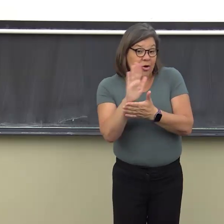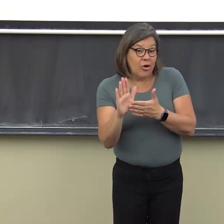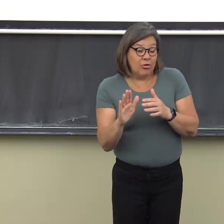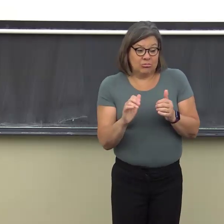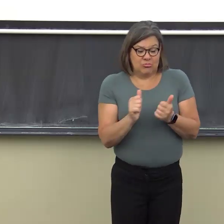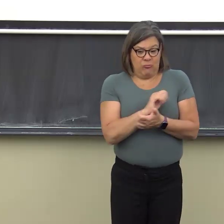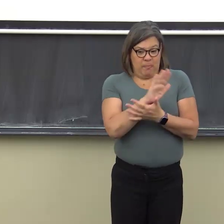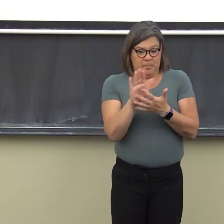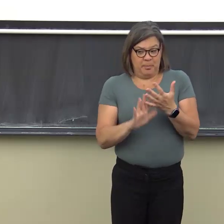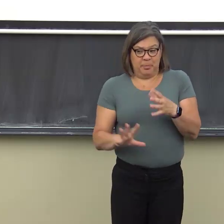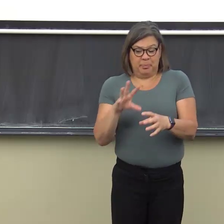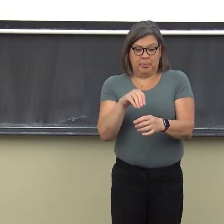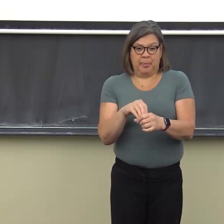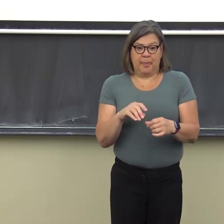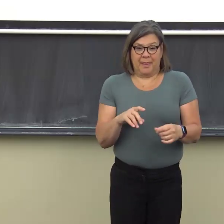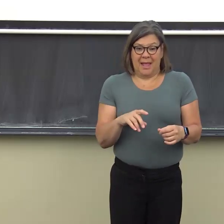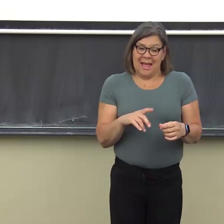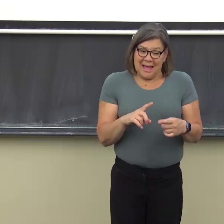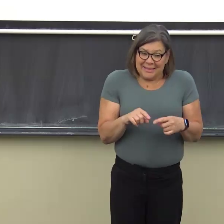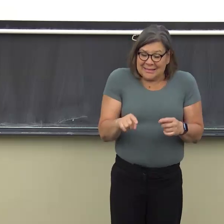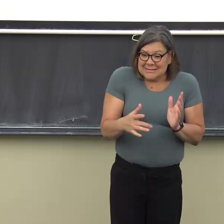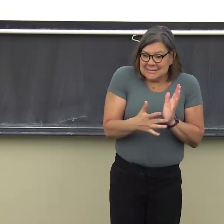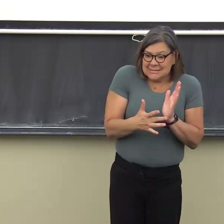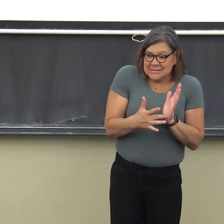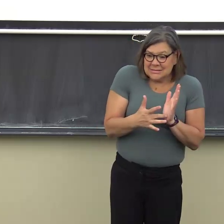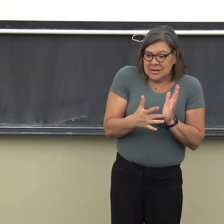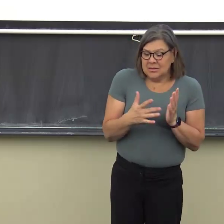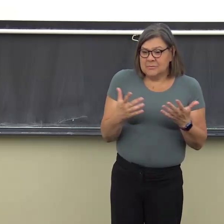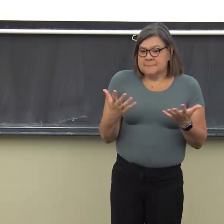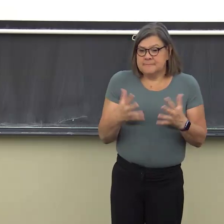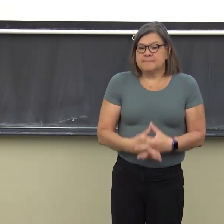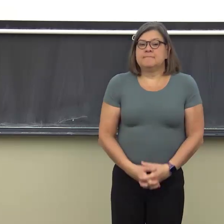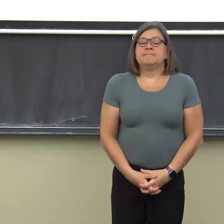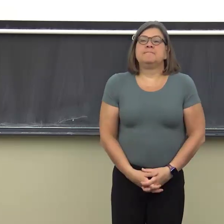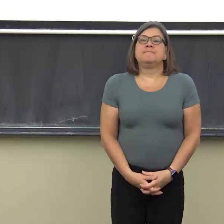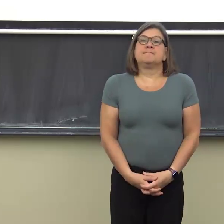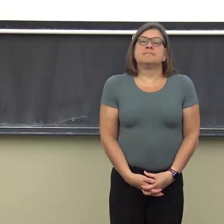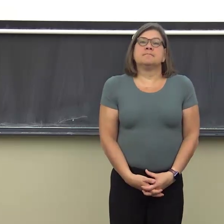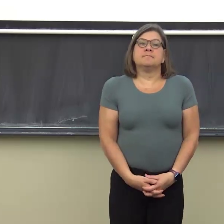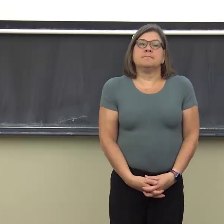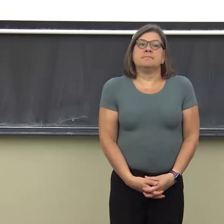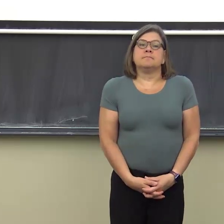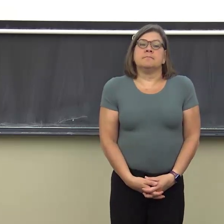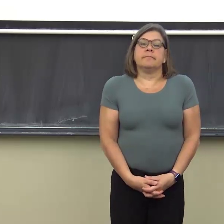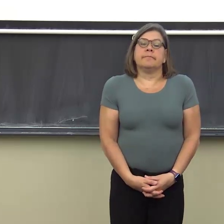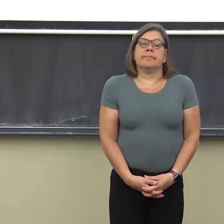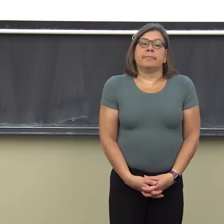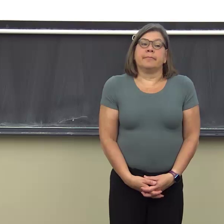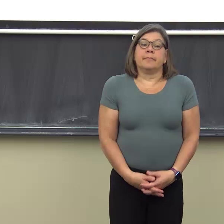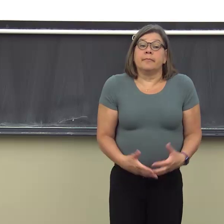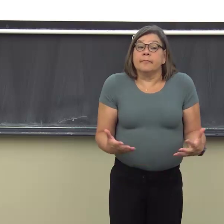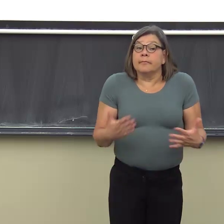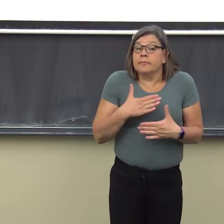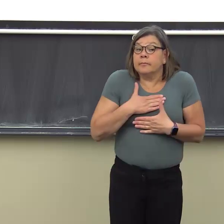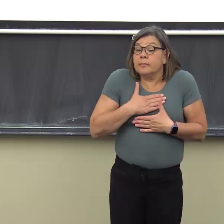these things now added to like, and is this technology, so there is a lot of willingness to try and figure